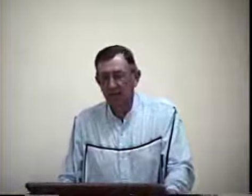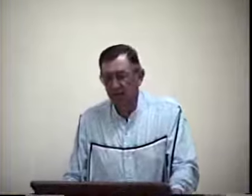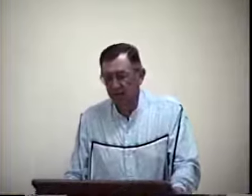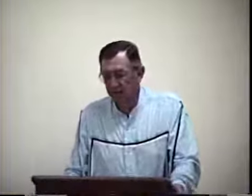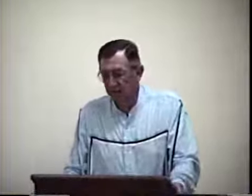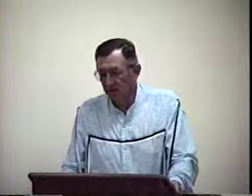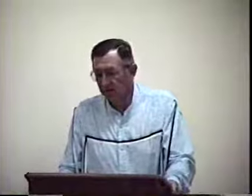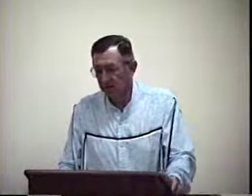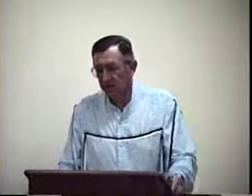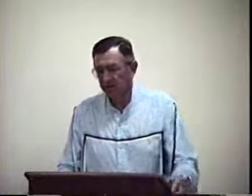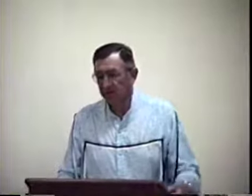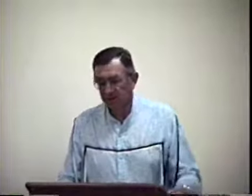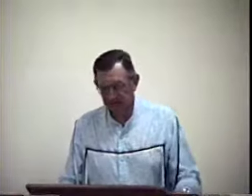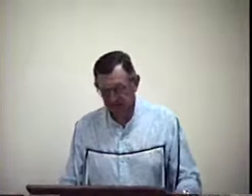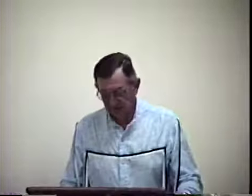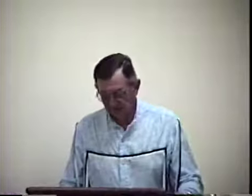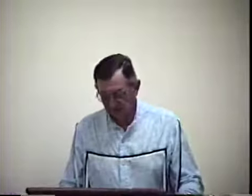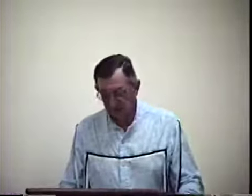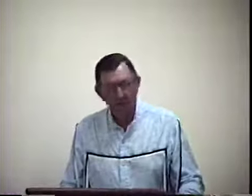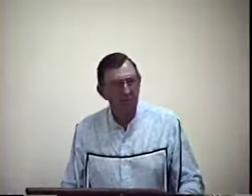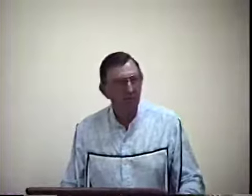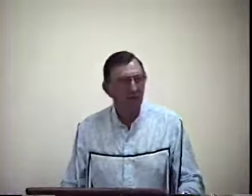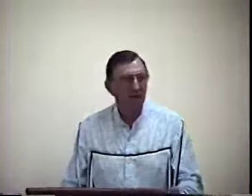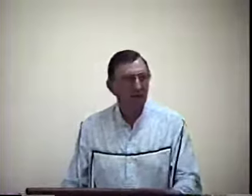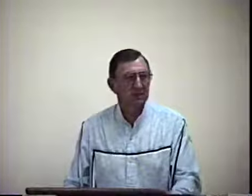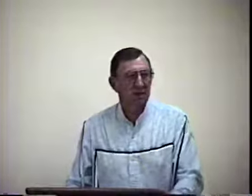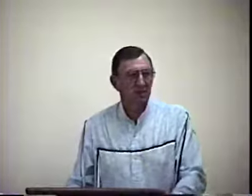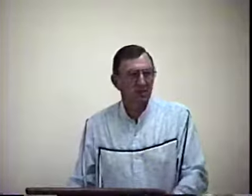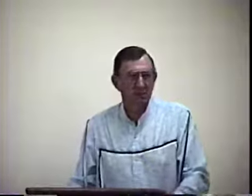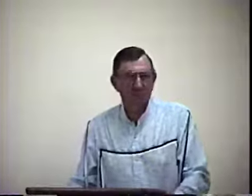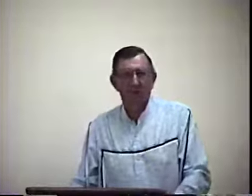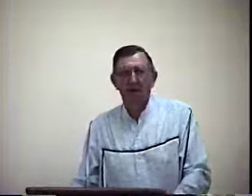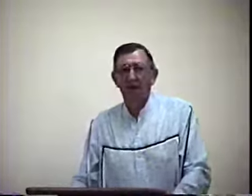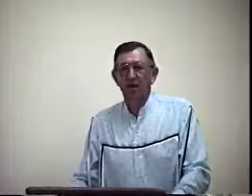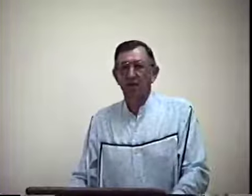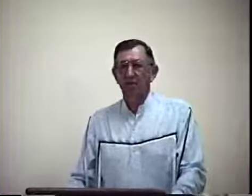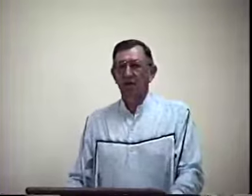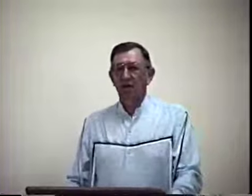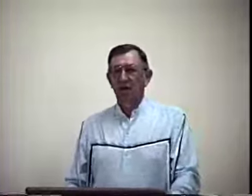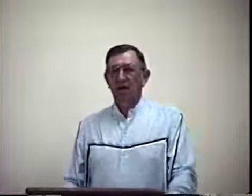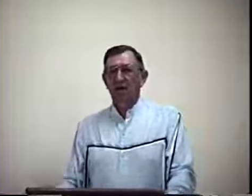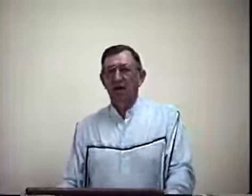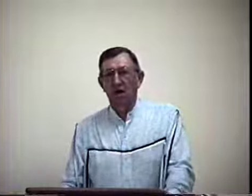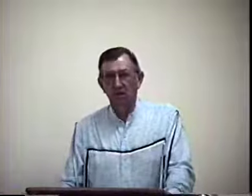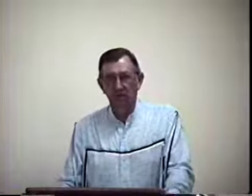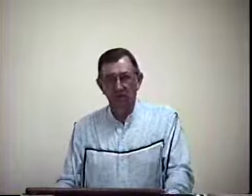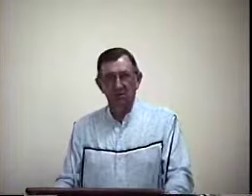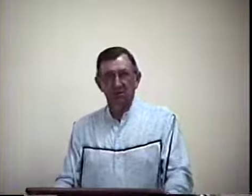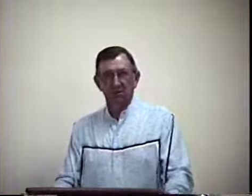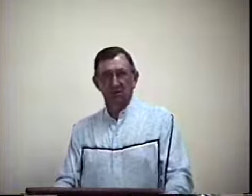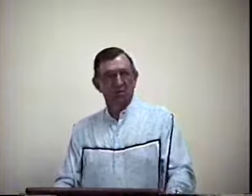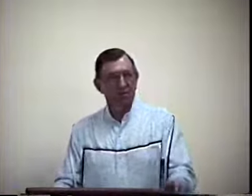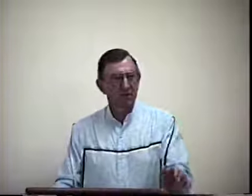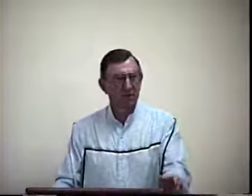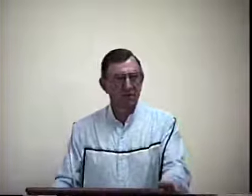like to do is, for one of our final exams, we're going to have our students, several of our students